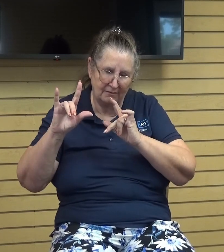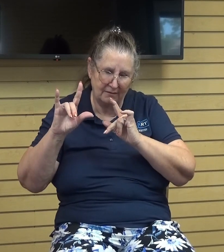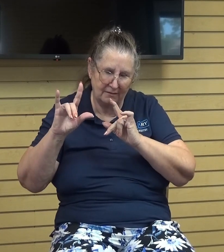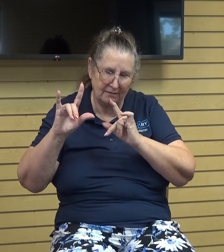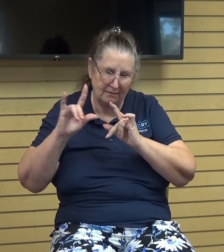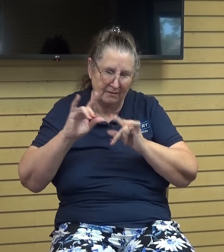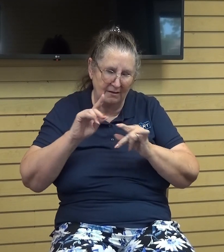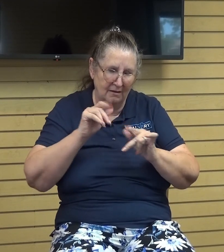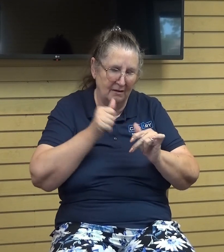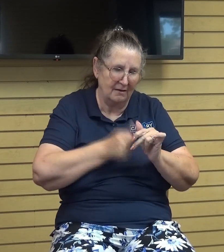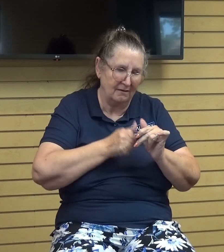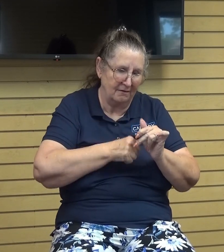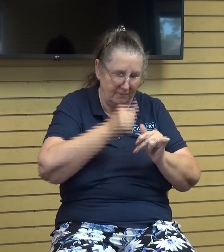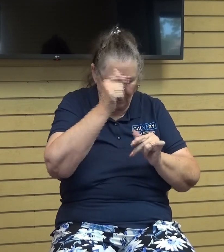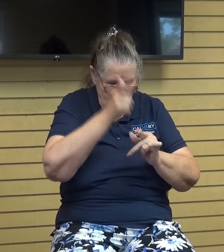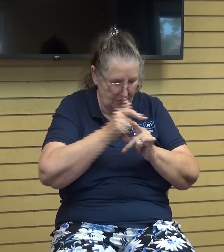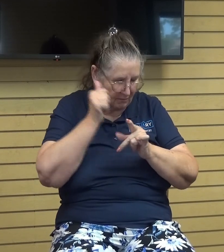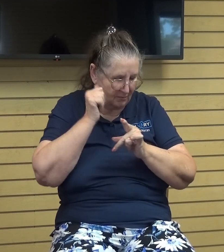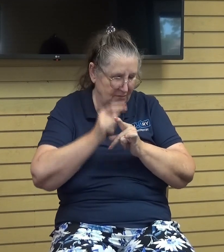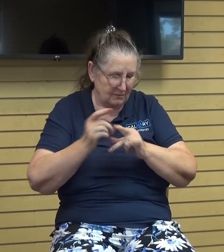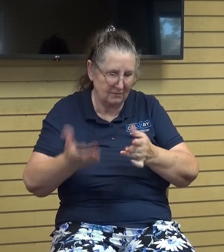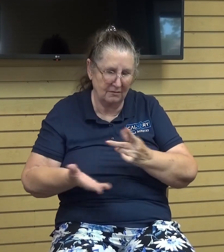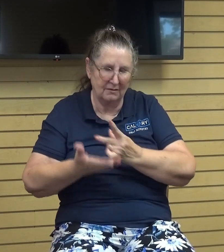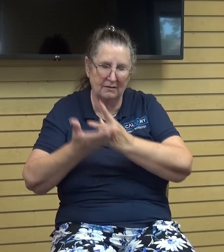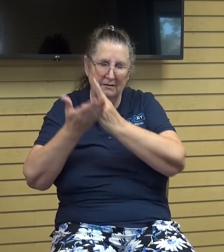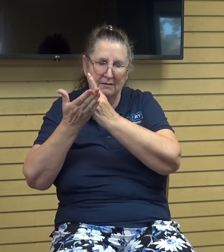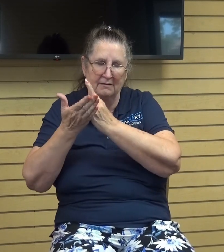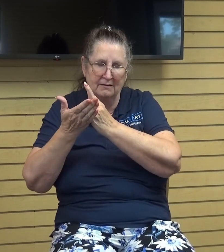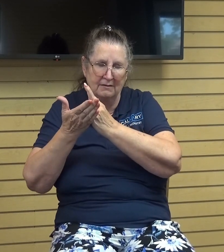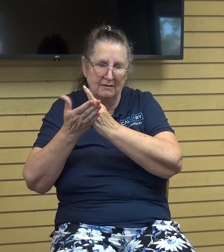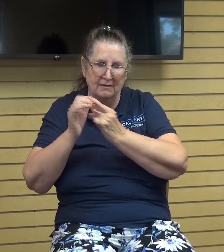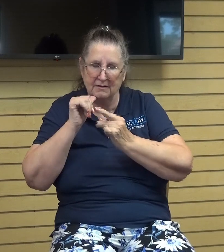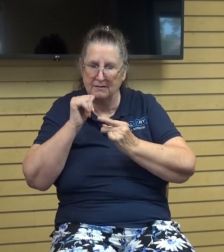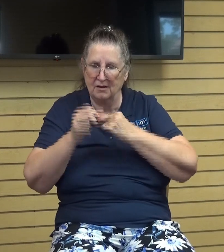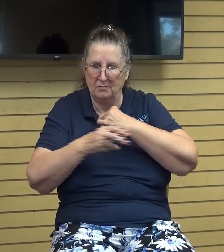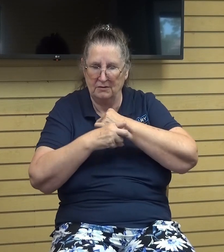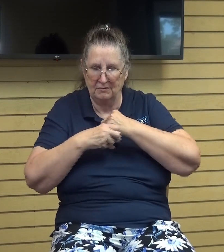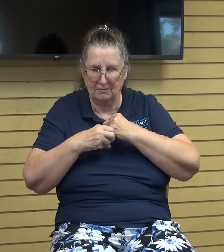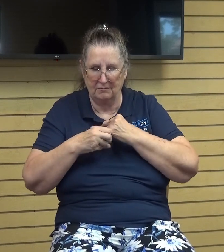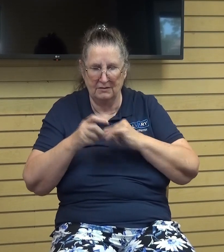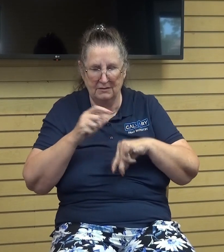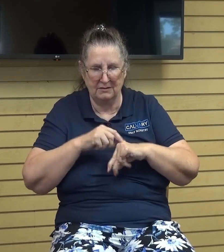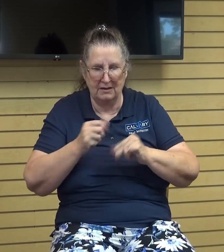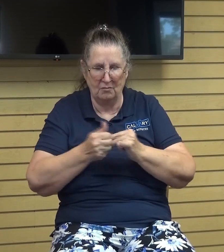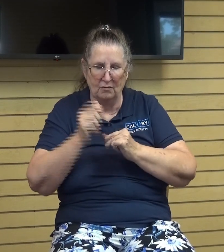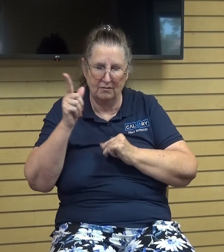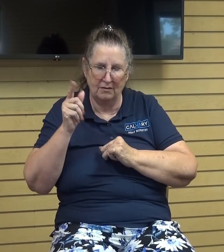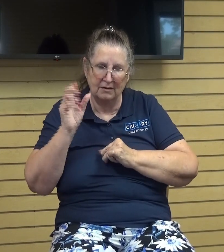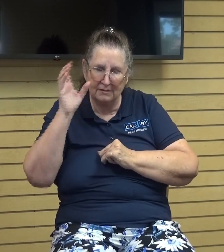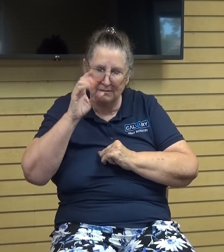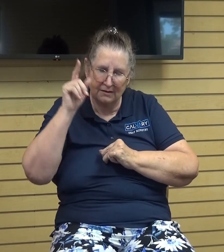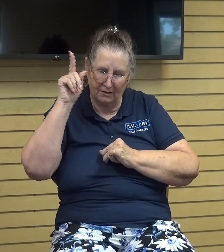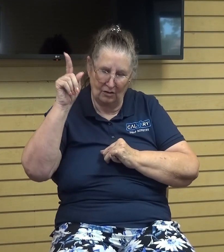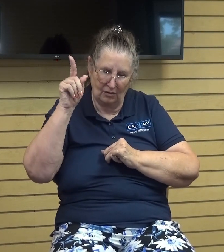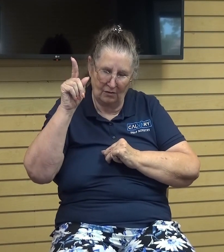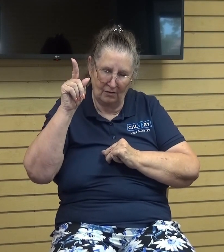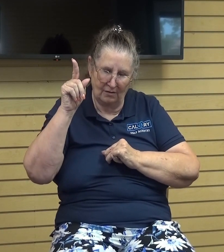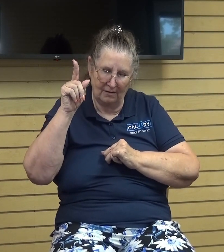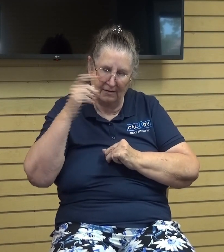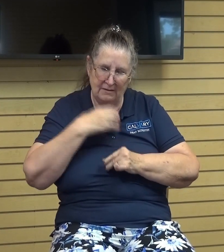every brother and sister watching this today may they not be robbed of their time with you may they seek you and just desire to know